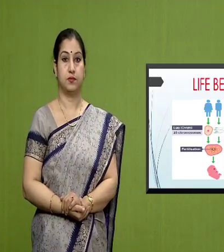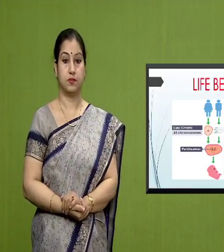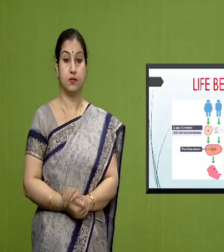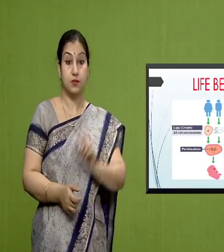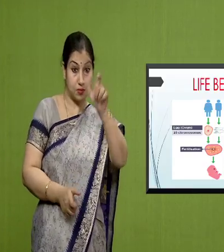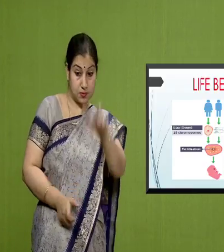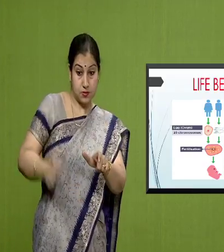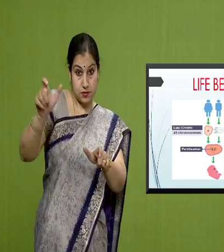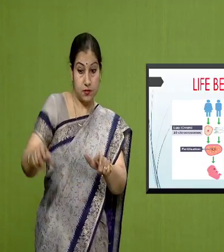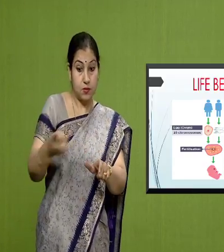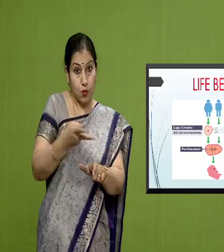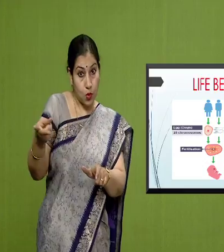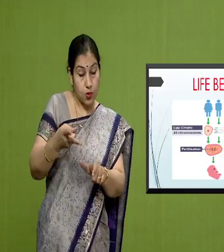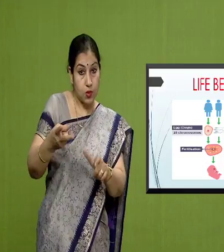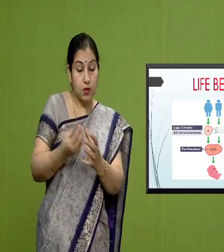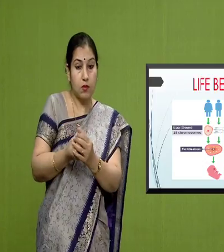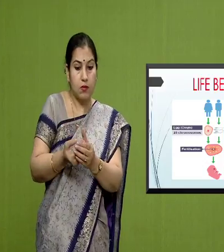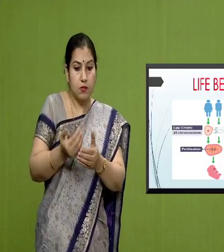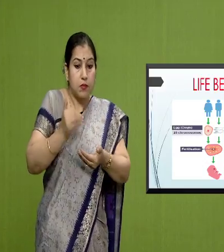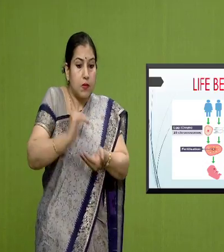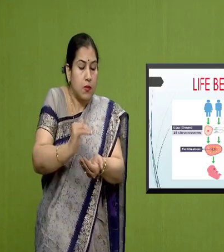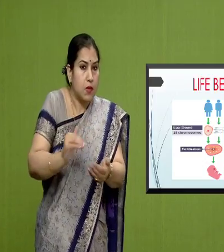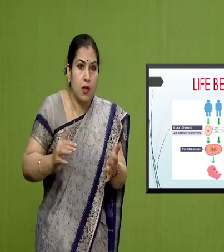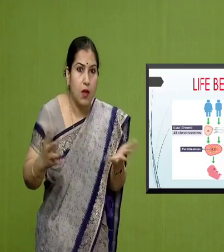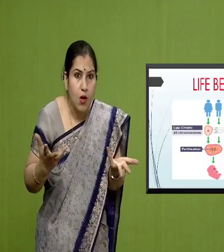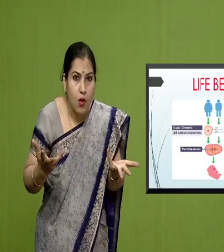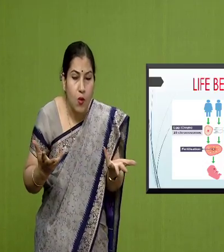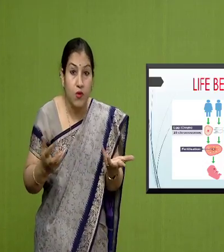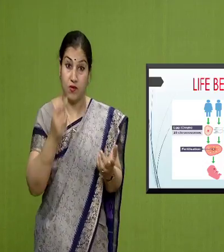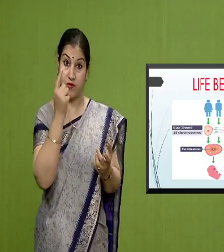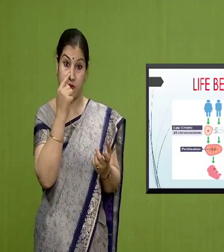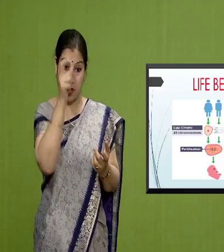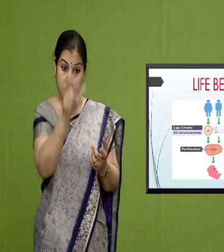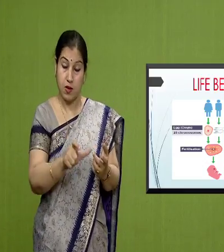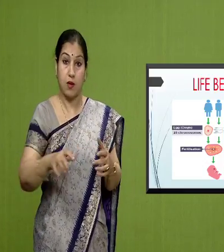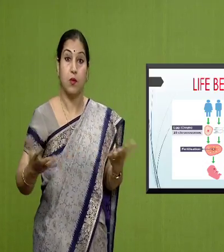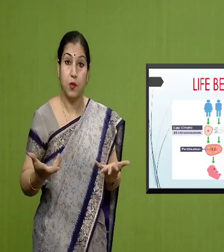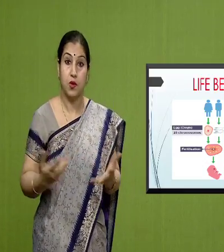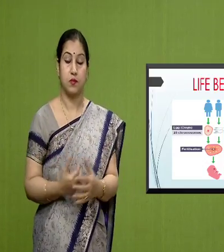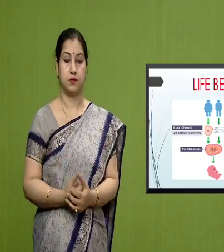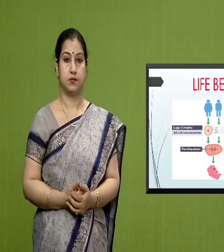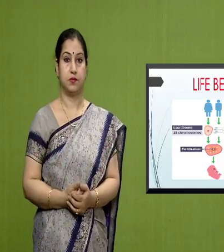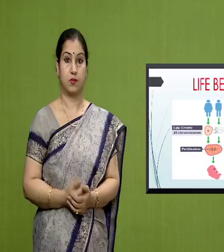organs involved in pregnancy in a woman are ovaries,